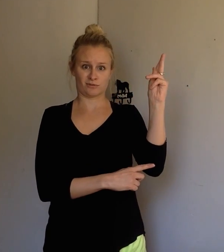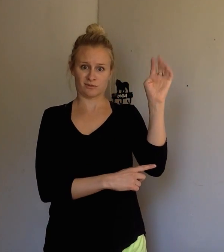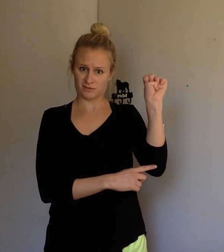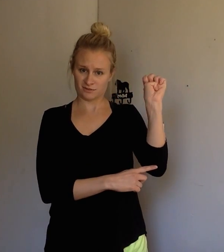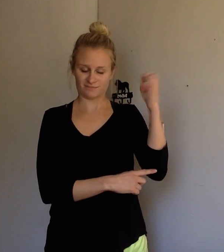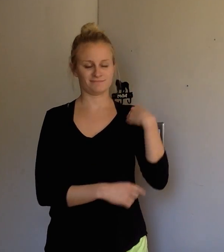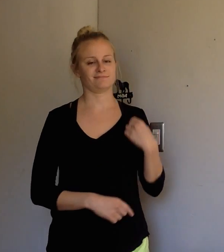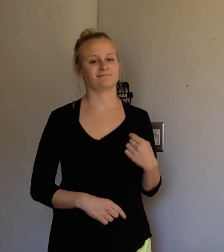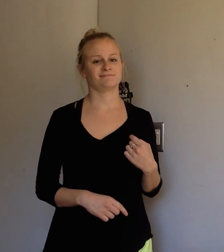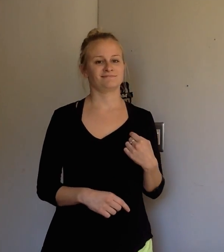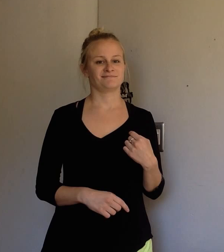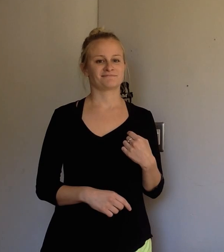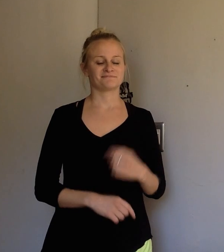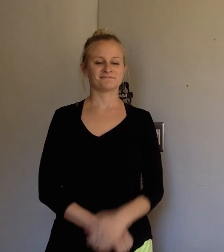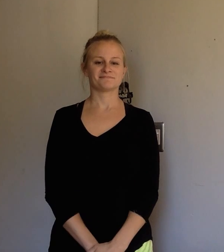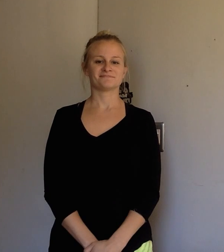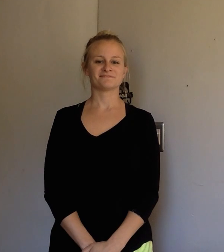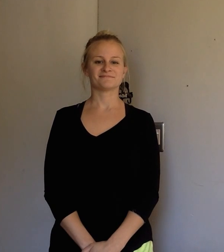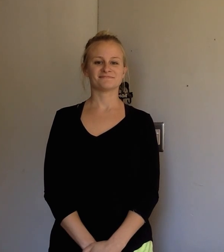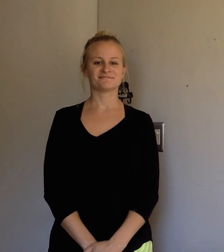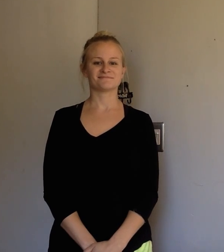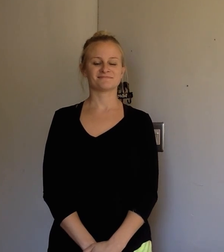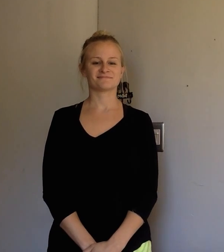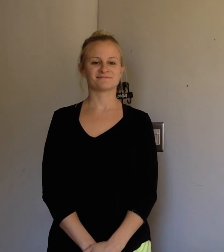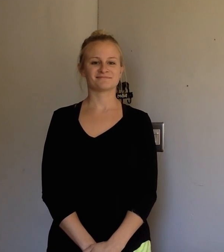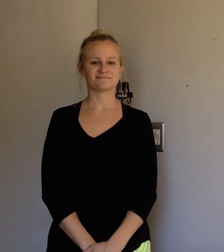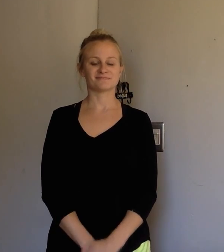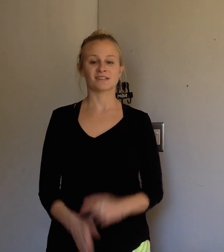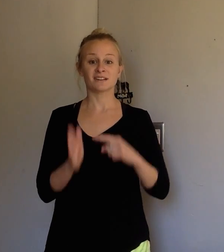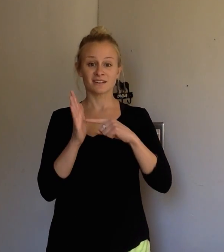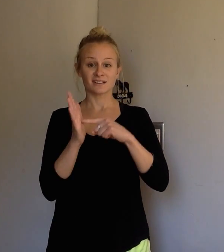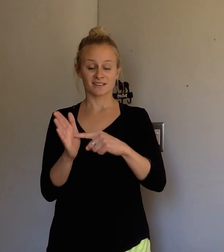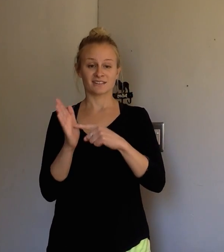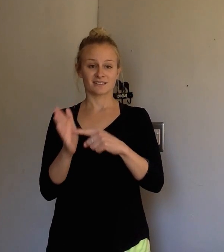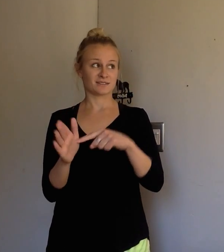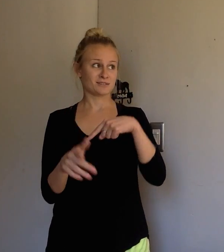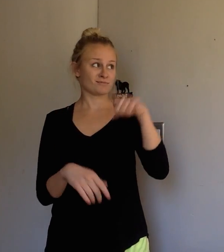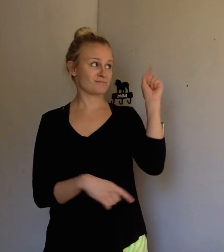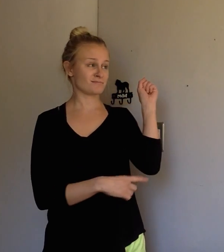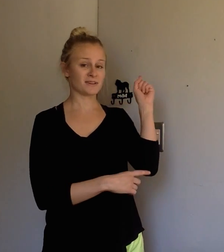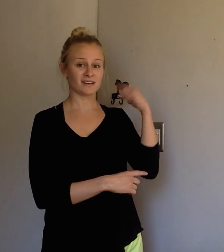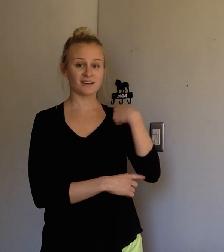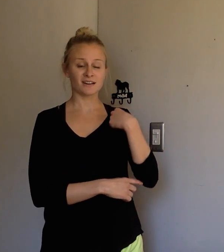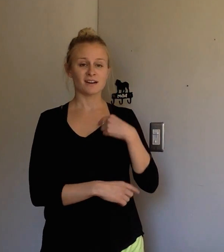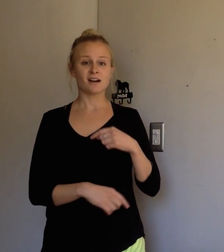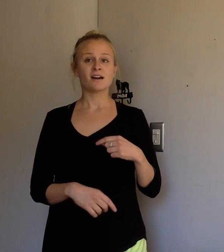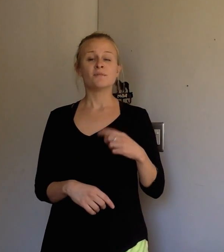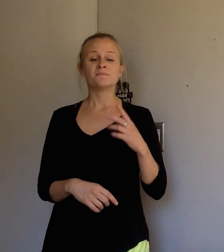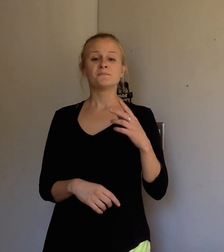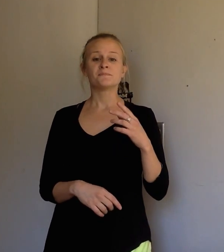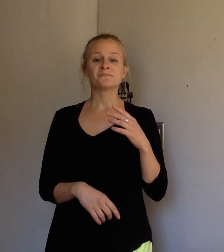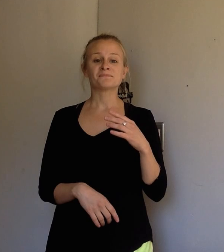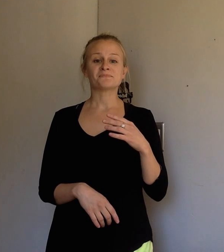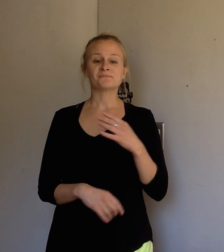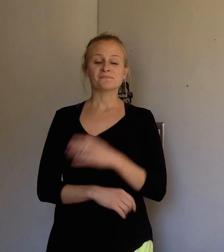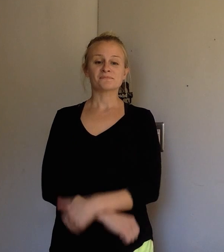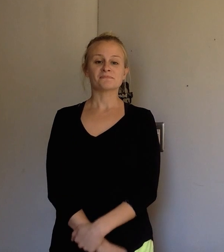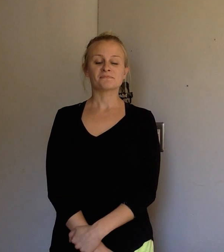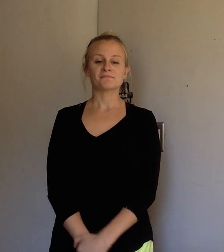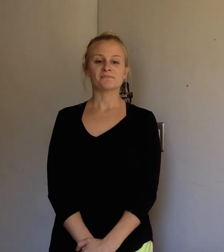see here, and in fact, the reason why we were laughing when we heard those funny laughs at the start, and why I was laughing when I found my parents laughing, is that it's an enormously